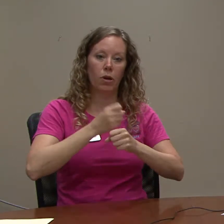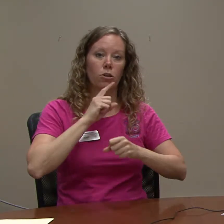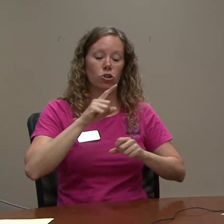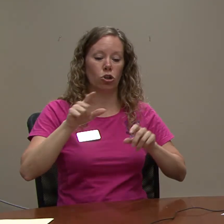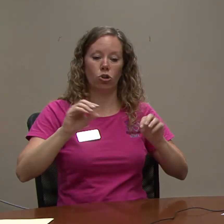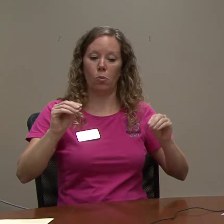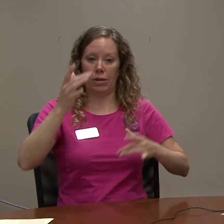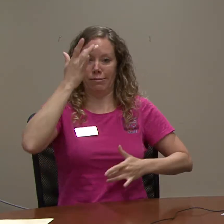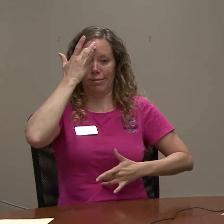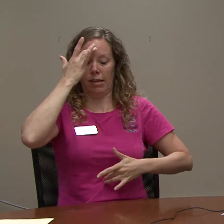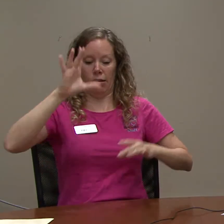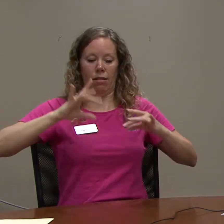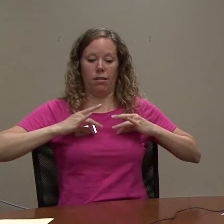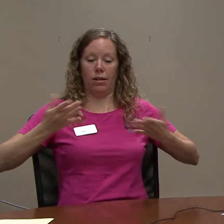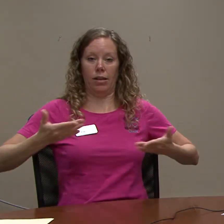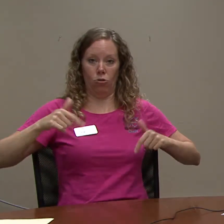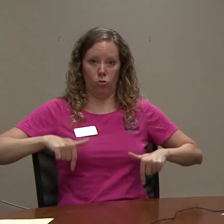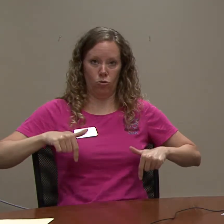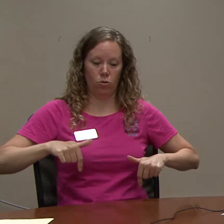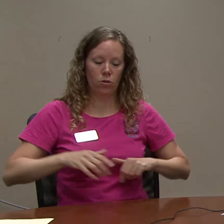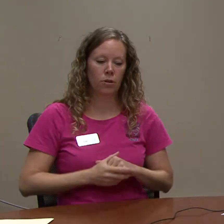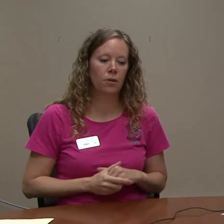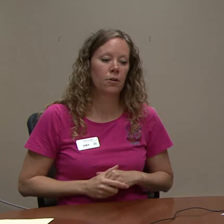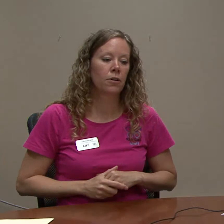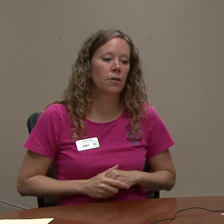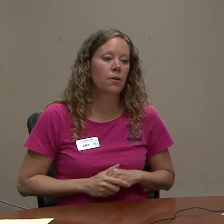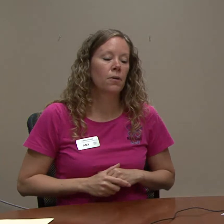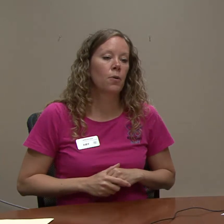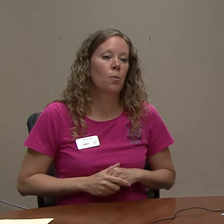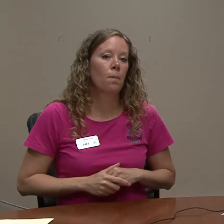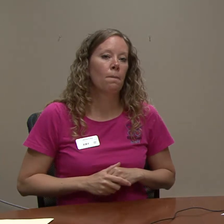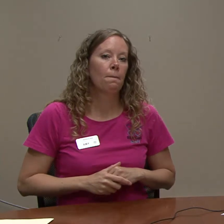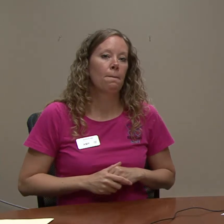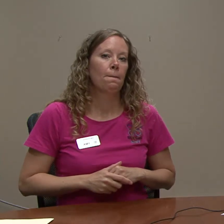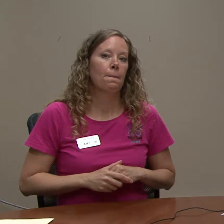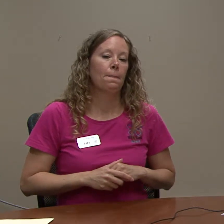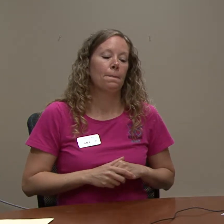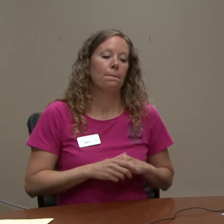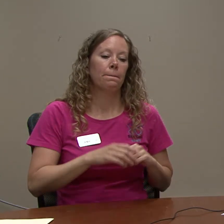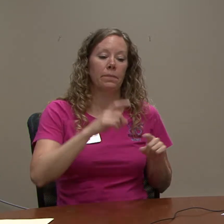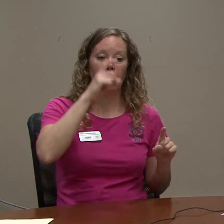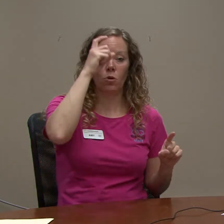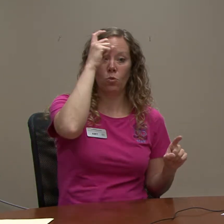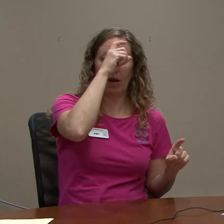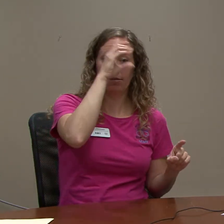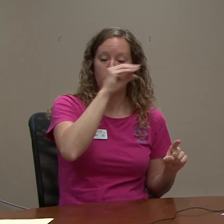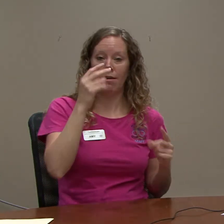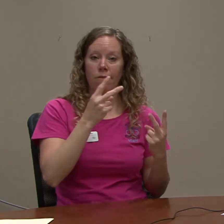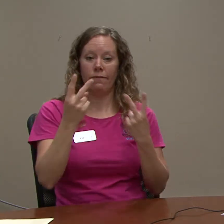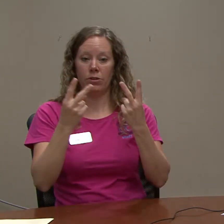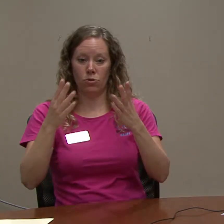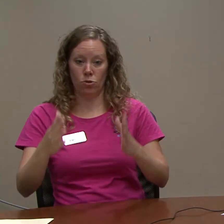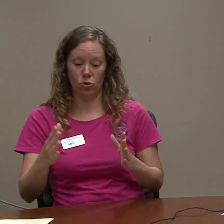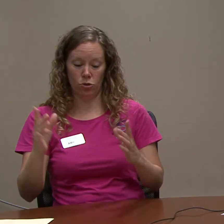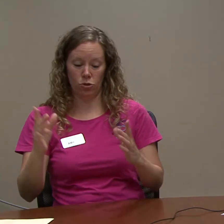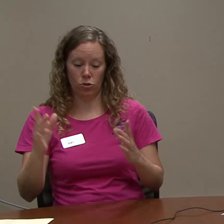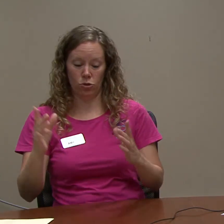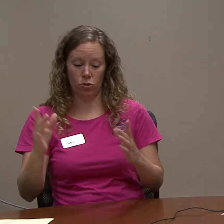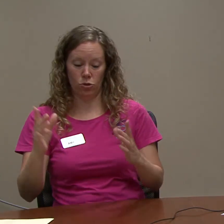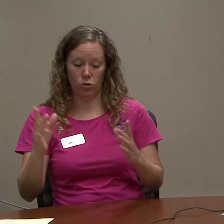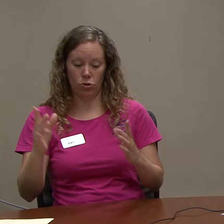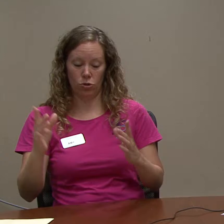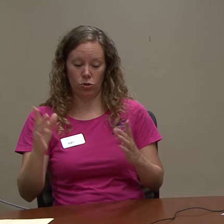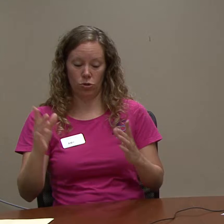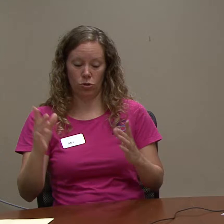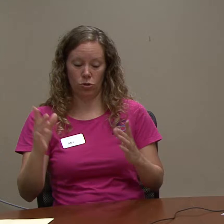the home. In resuming visits between BRHD residents and visitors and between residents and